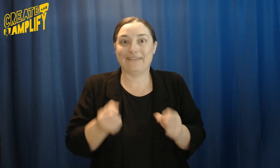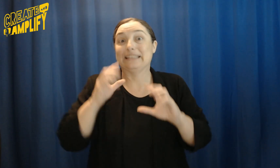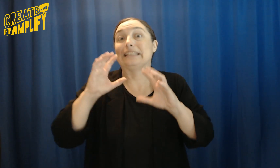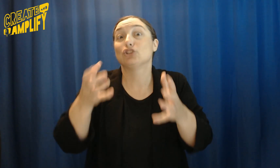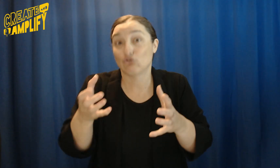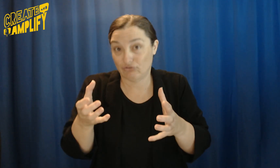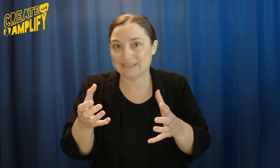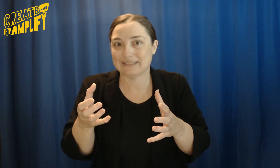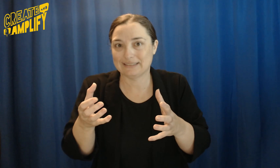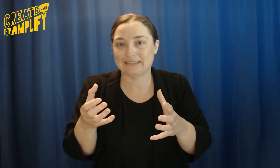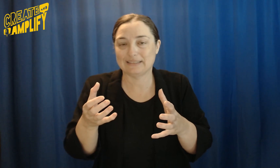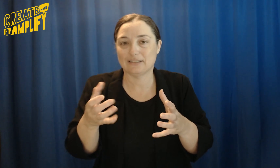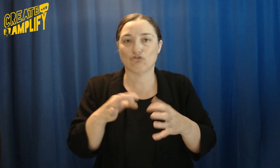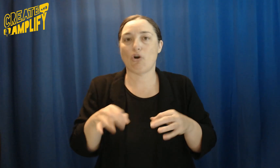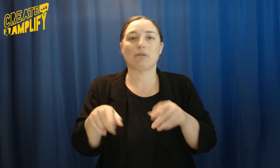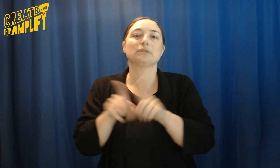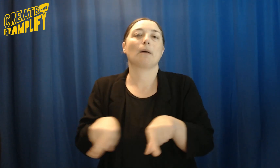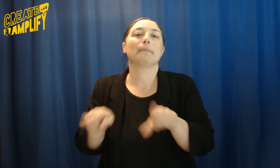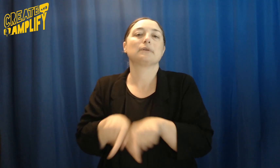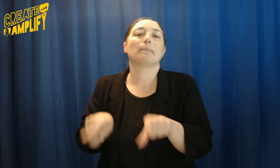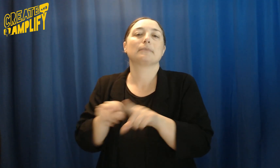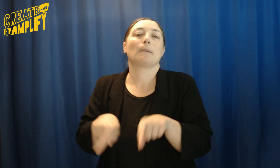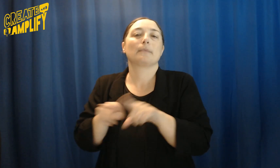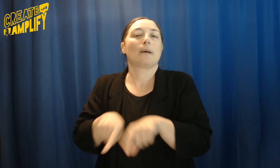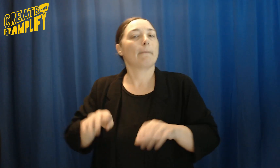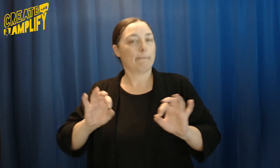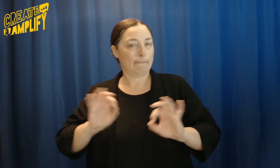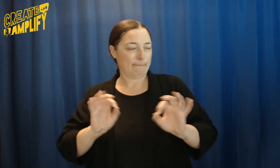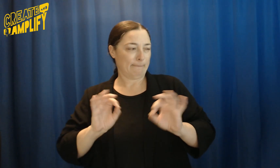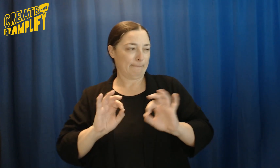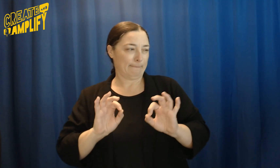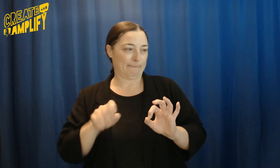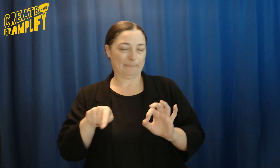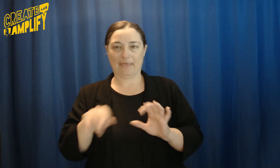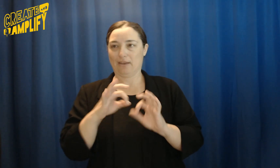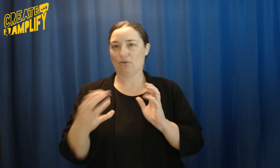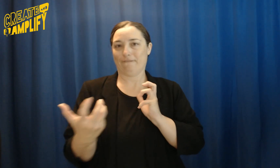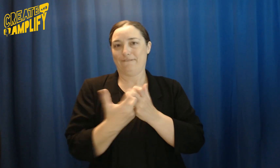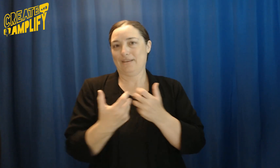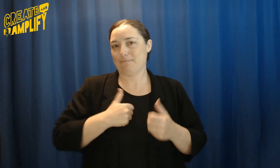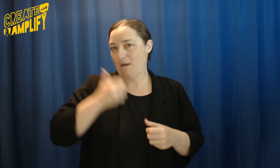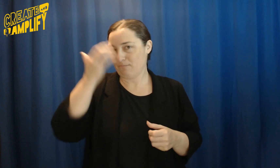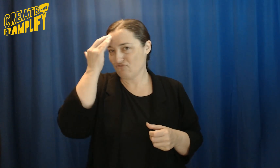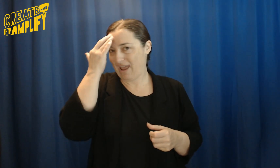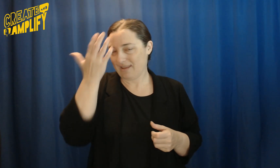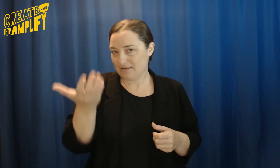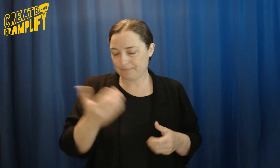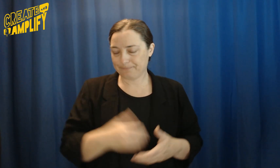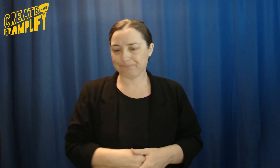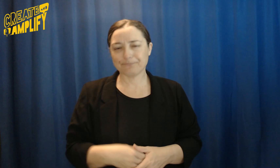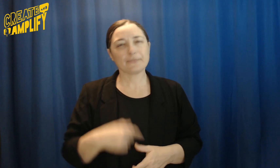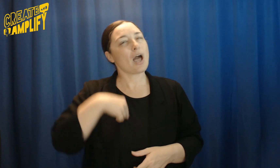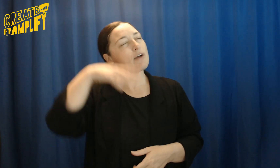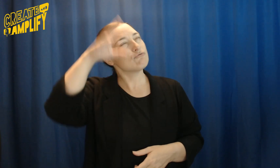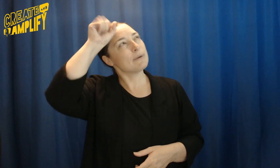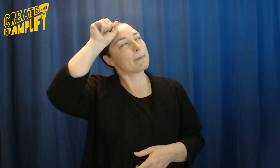in a rut of just doing the same thing over and over again. That doesn't work for my brain. I remember writing a piece for The